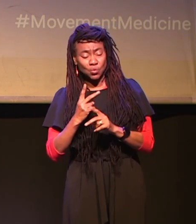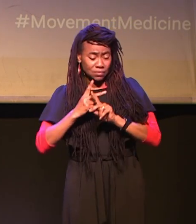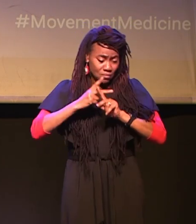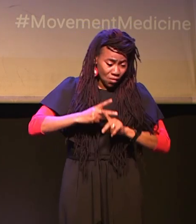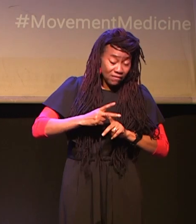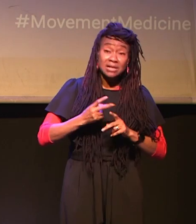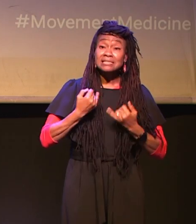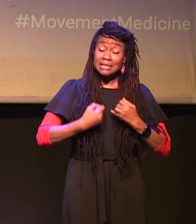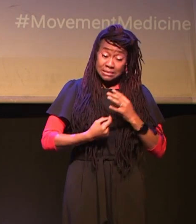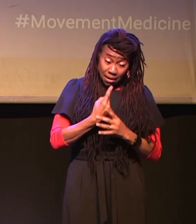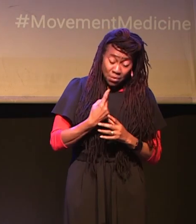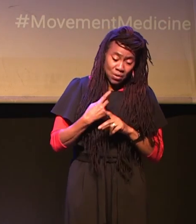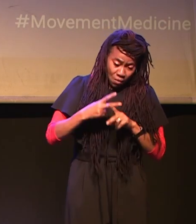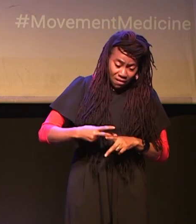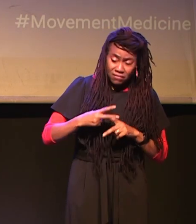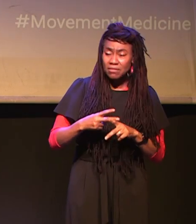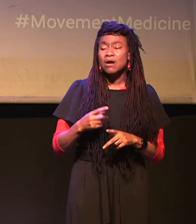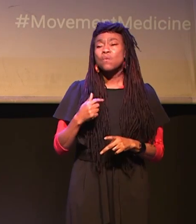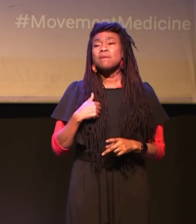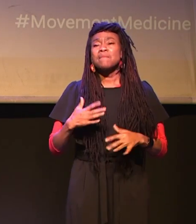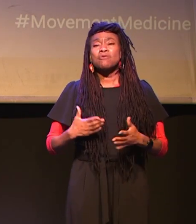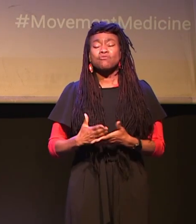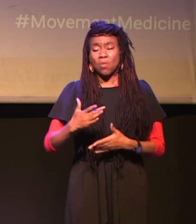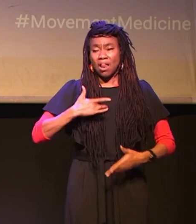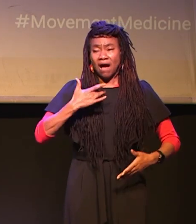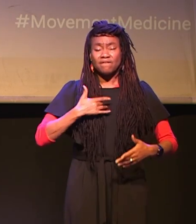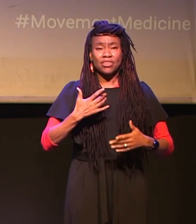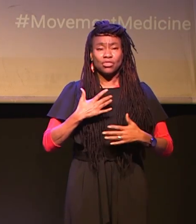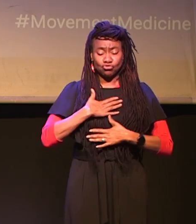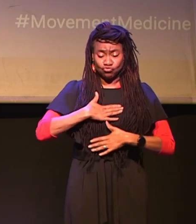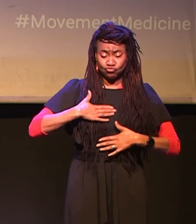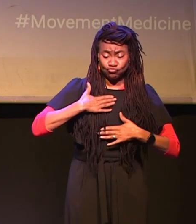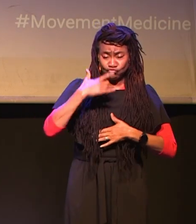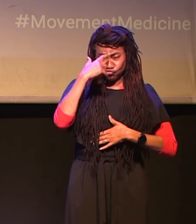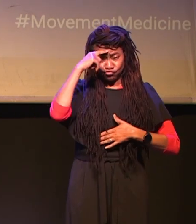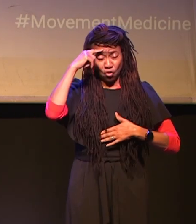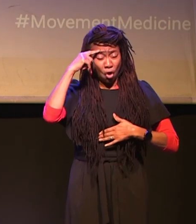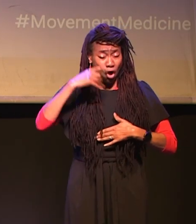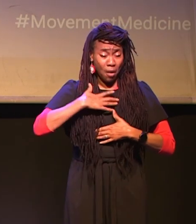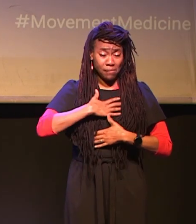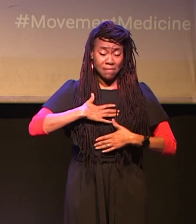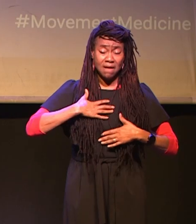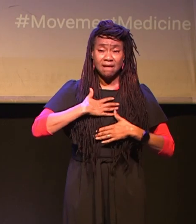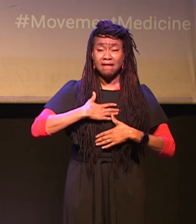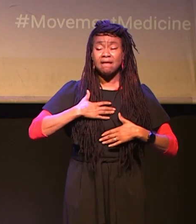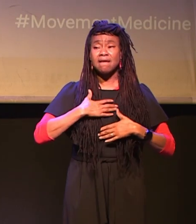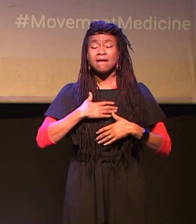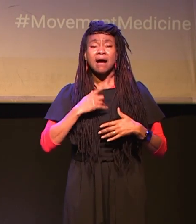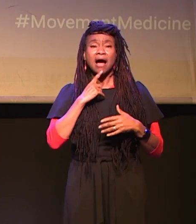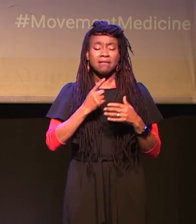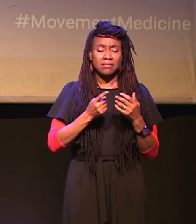we live lives, particularly in movement and with the trauma that has brought us to movement, duty bound. And Raj Kumari, again, one of